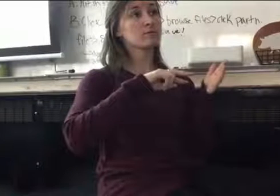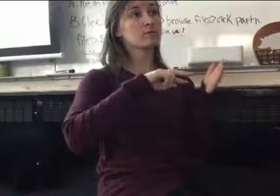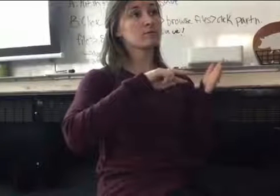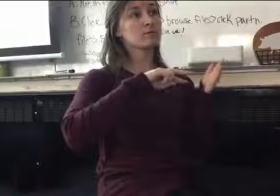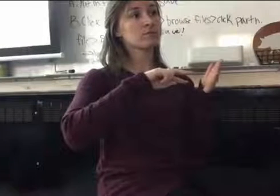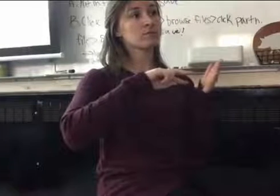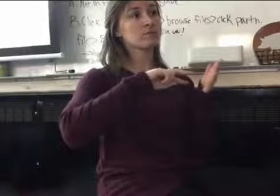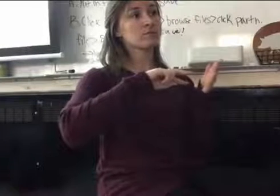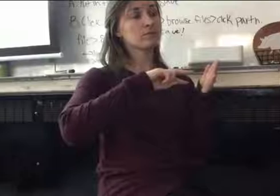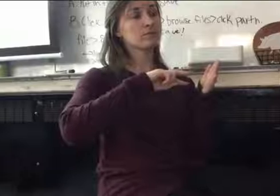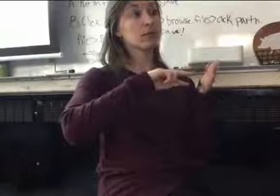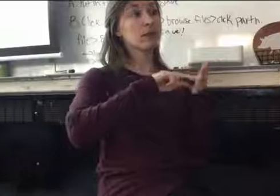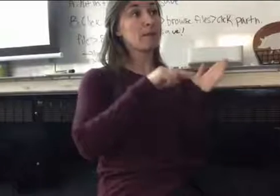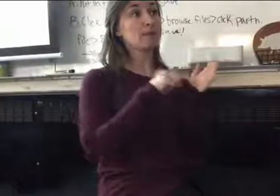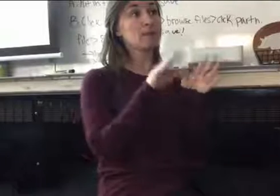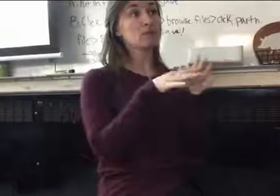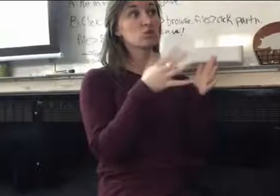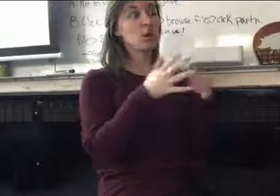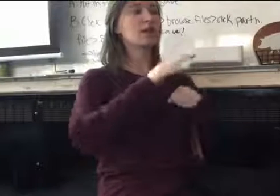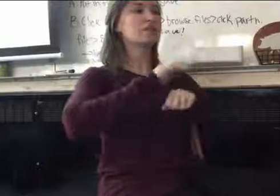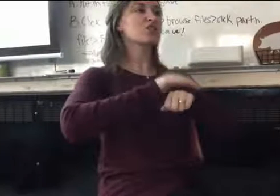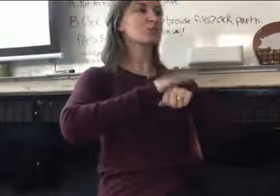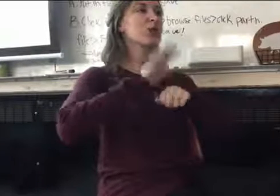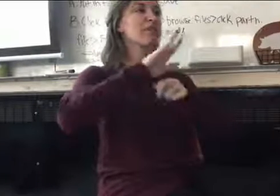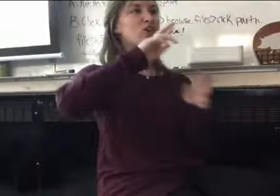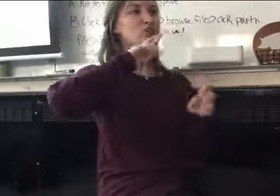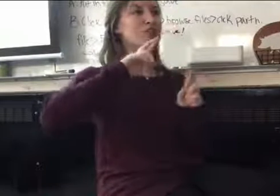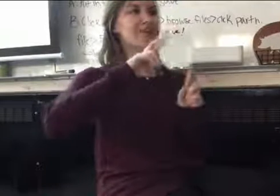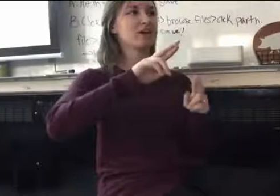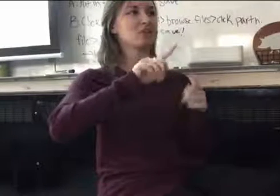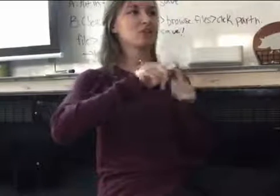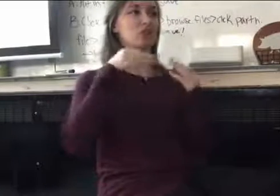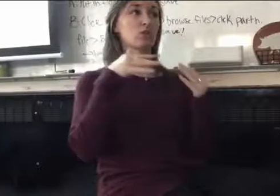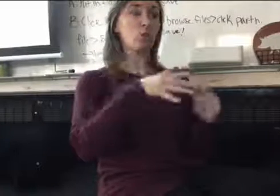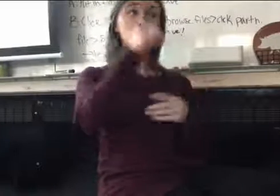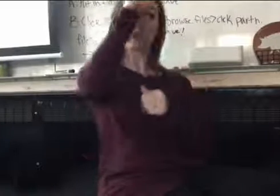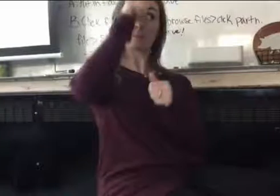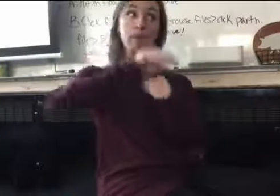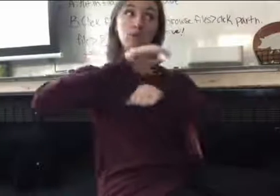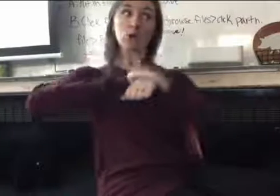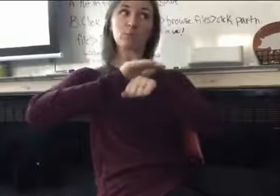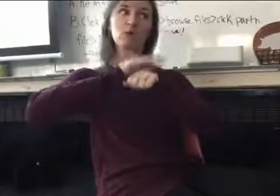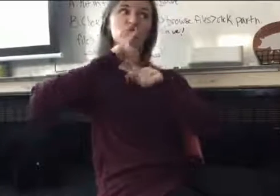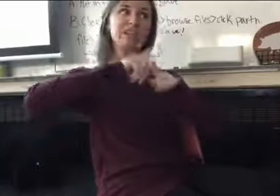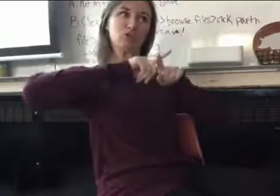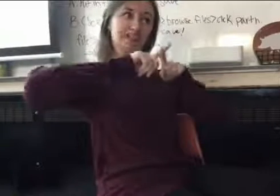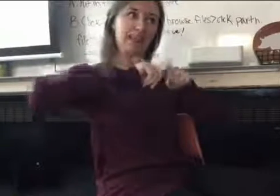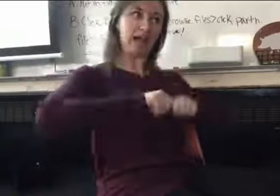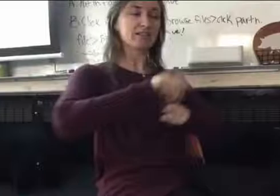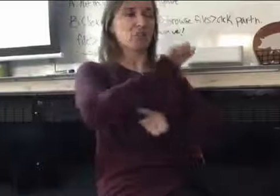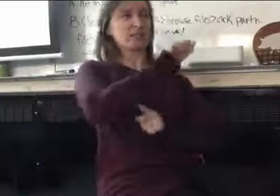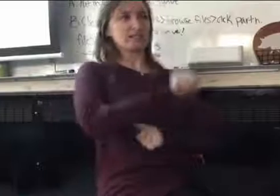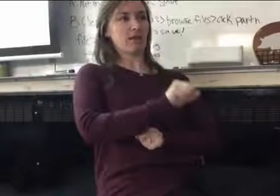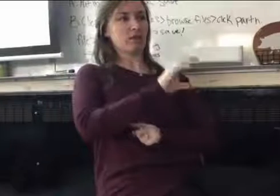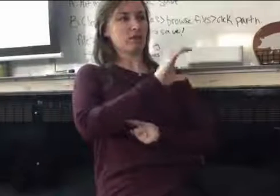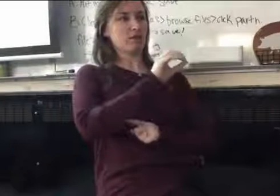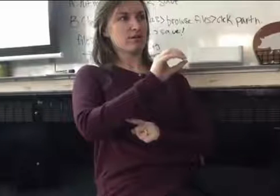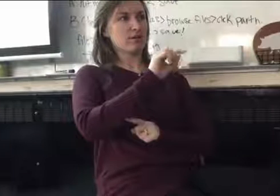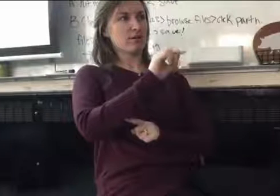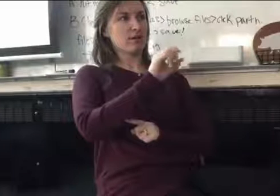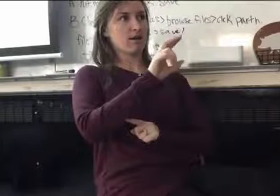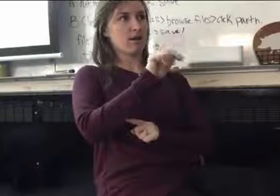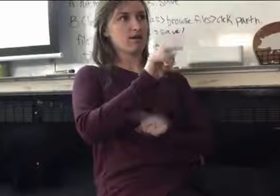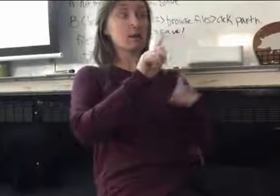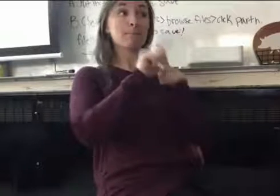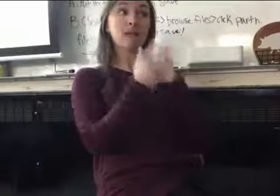Britain is going to react to this war. Now, remember, Britain is very dependent on southern cotton. However, a lot of the people in Britain no longer